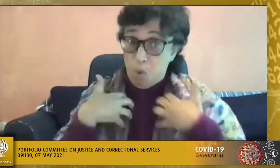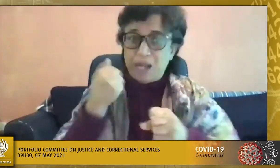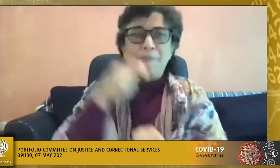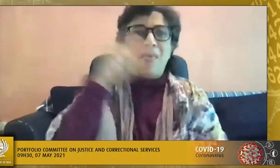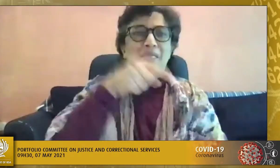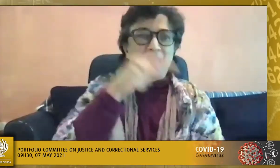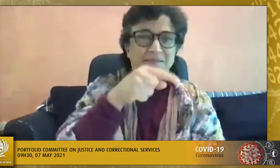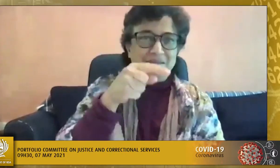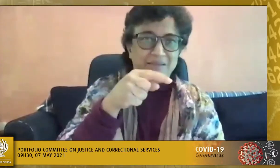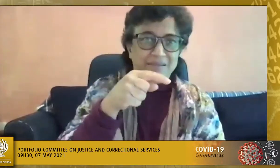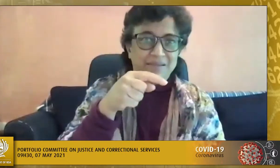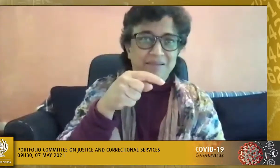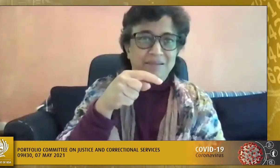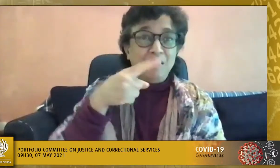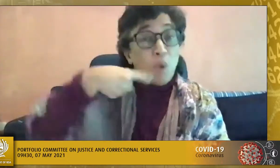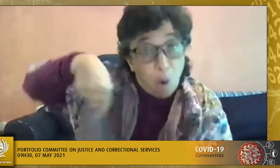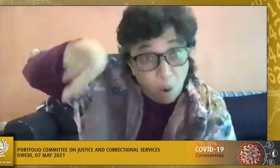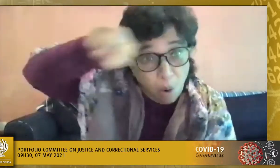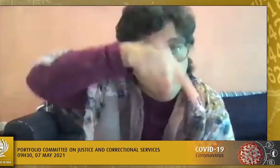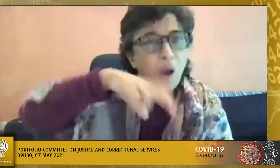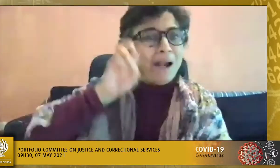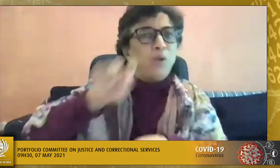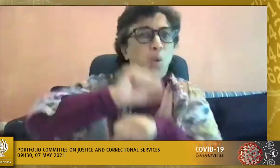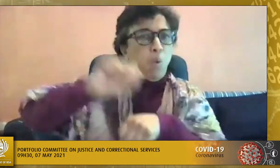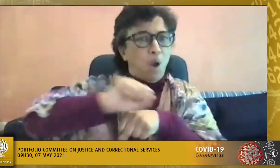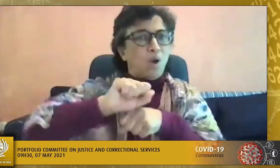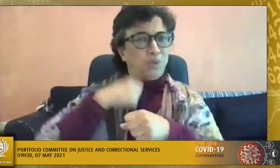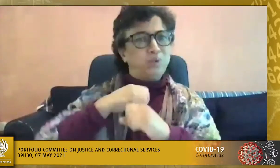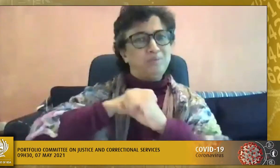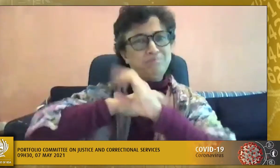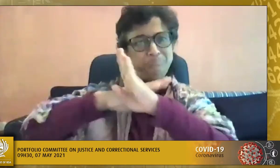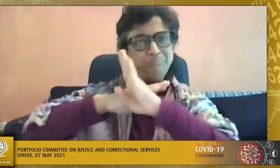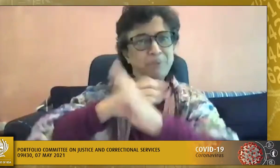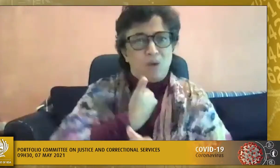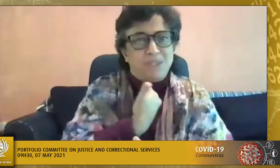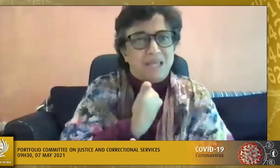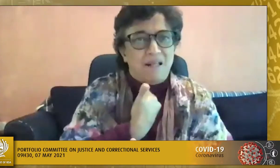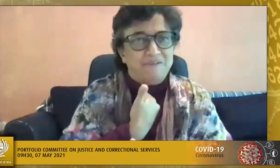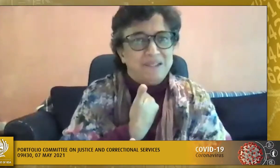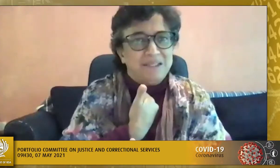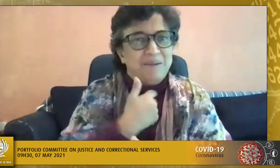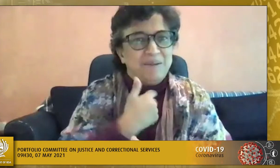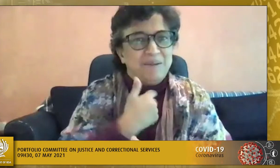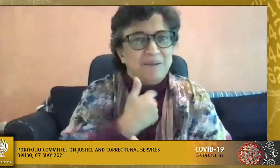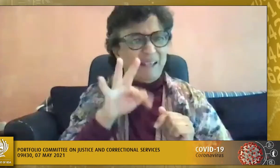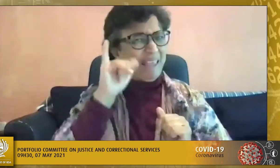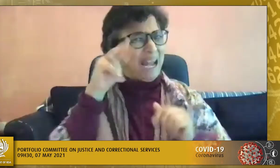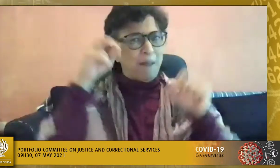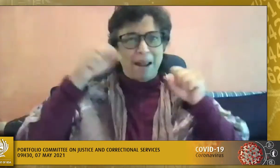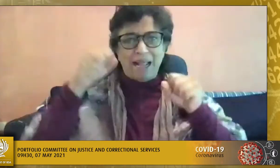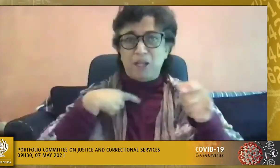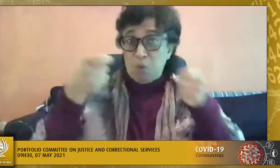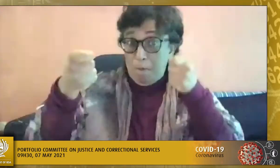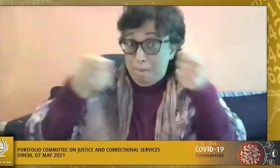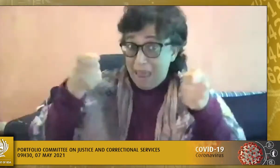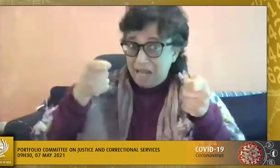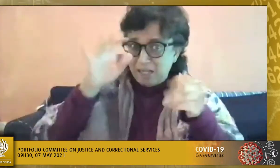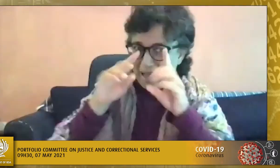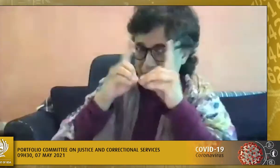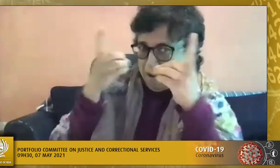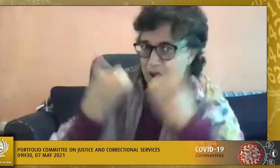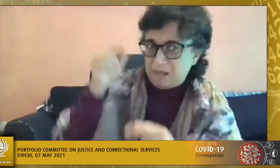for the third wave I'm concerned about that we all need to be protecting ourselves